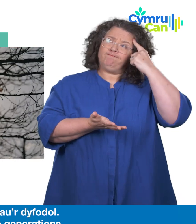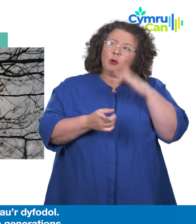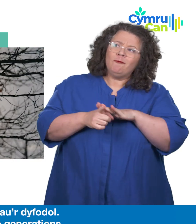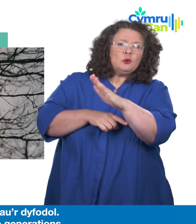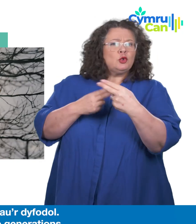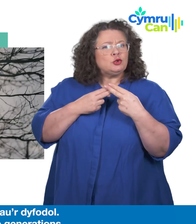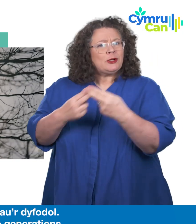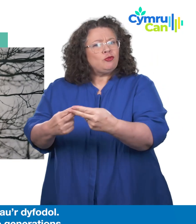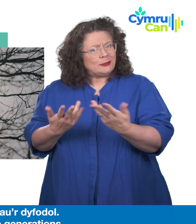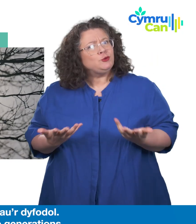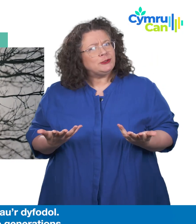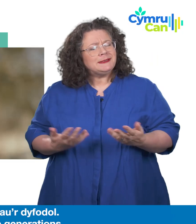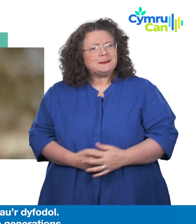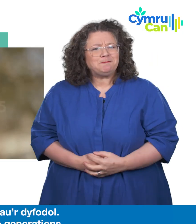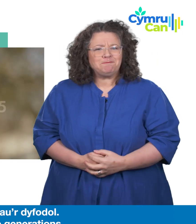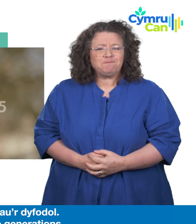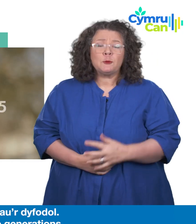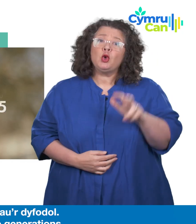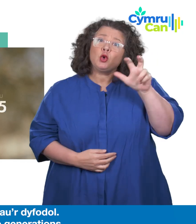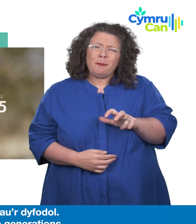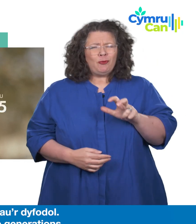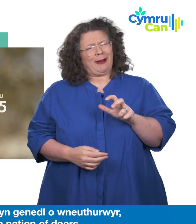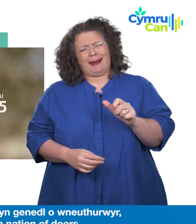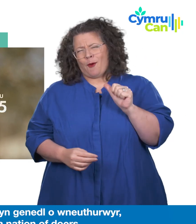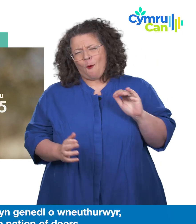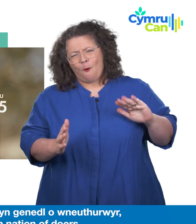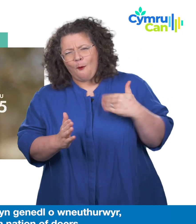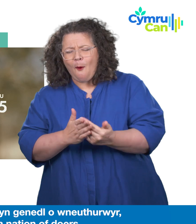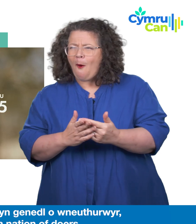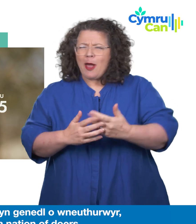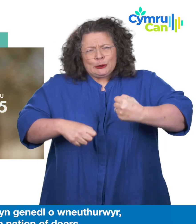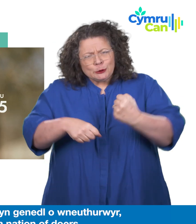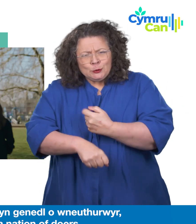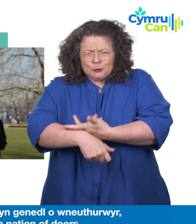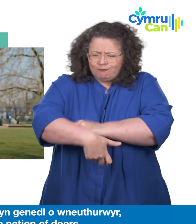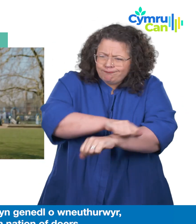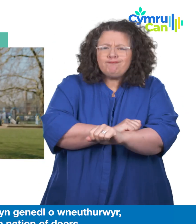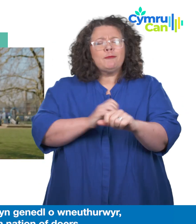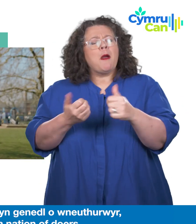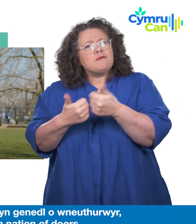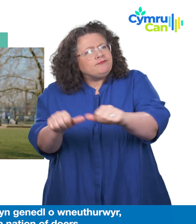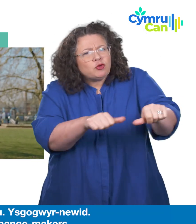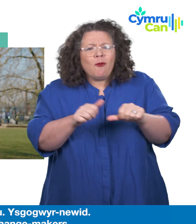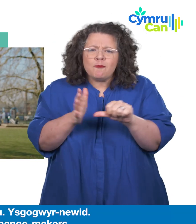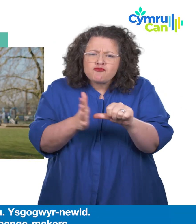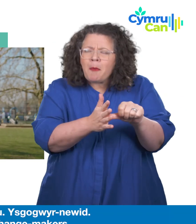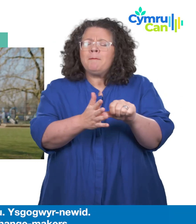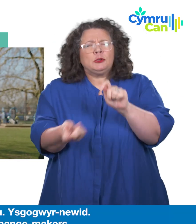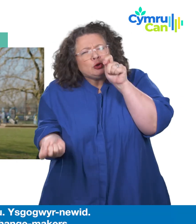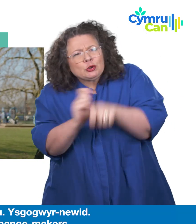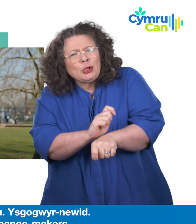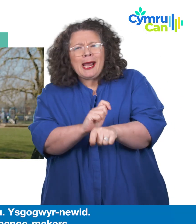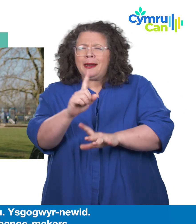for the sake of future generations. Cymru has always been a nation of doers, of problem